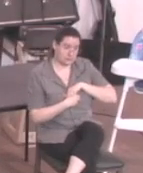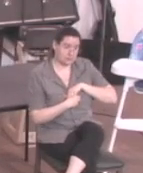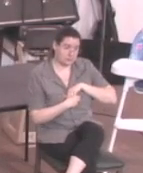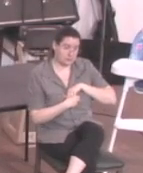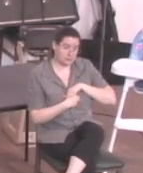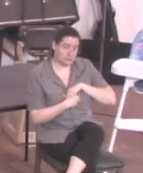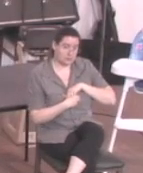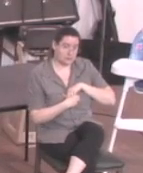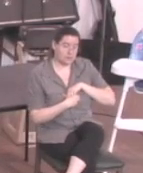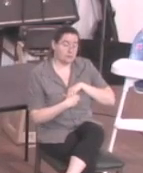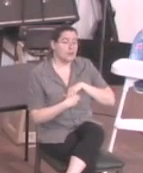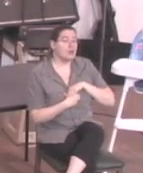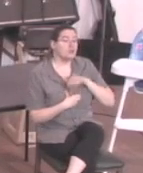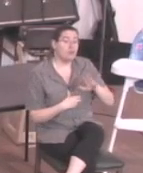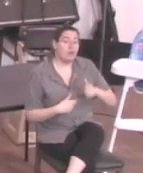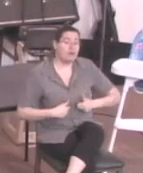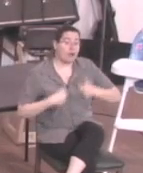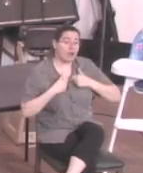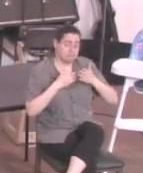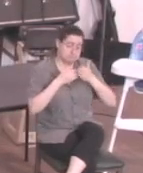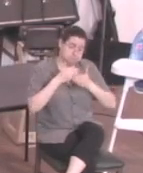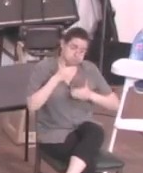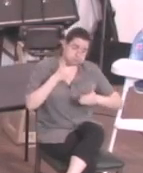it will be a wild ride.